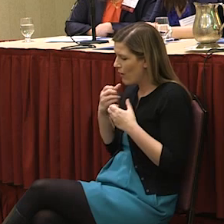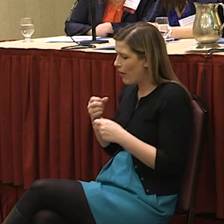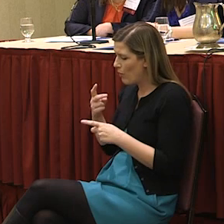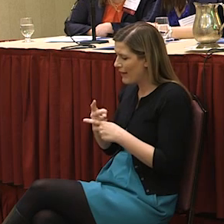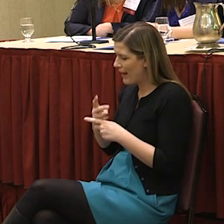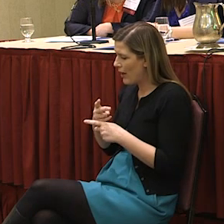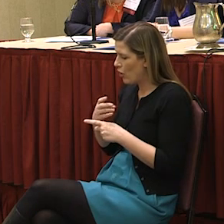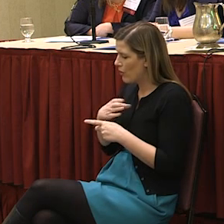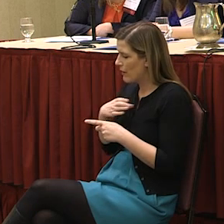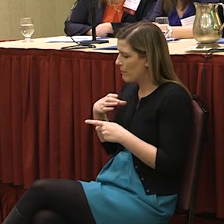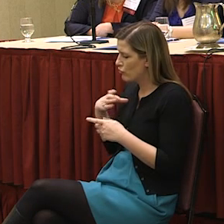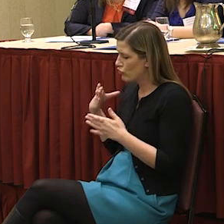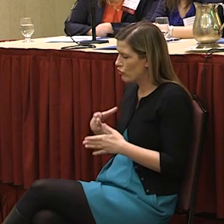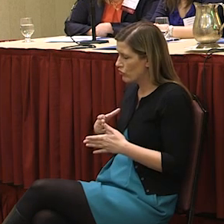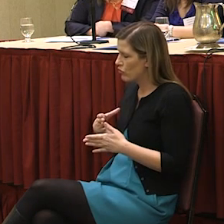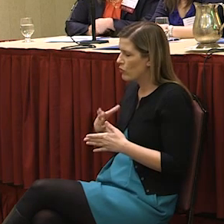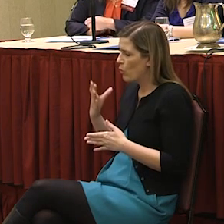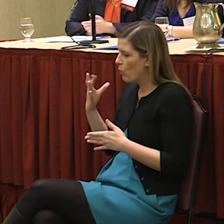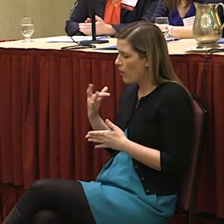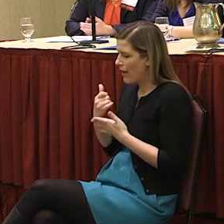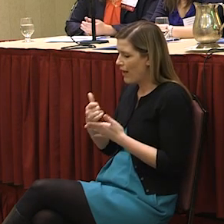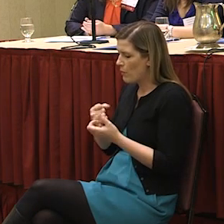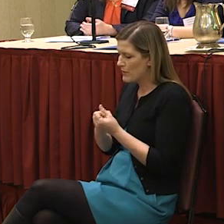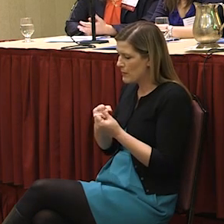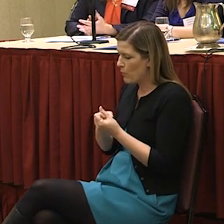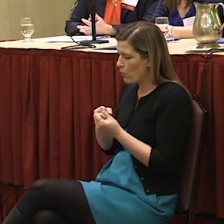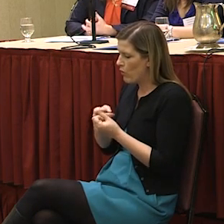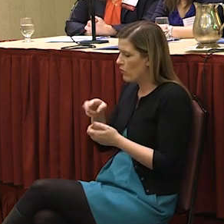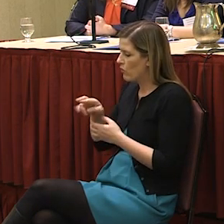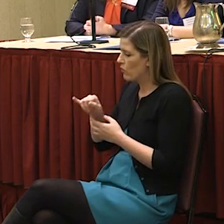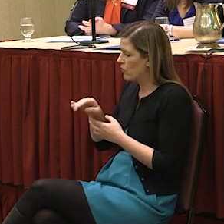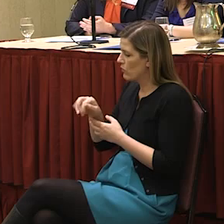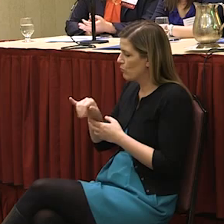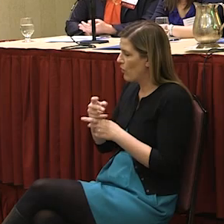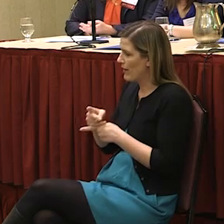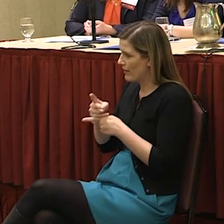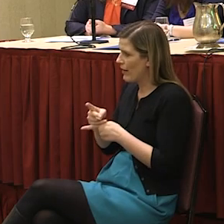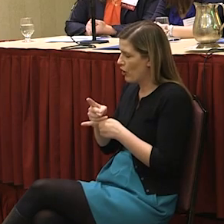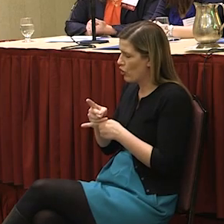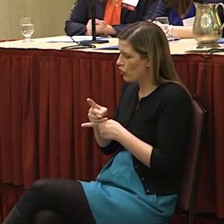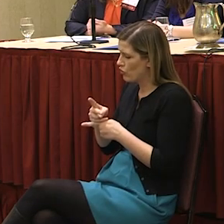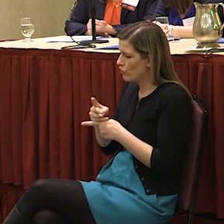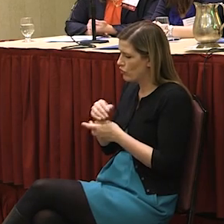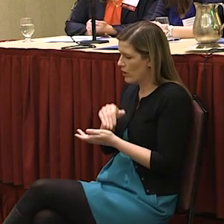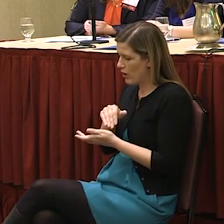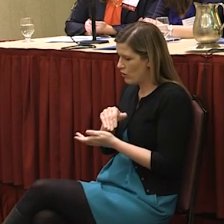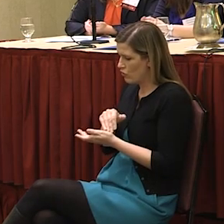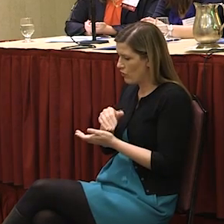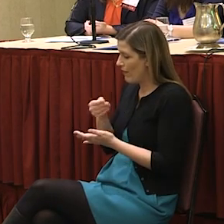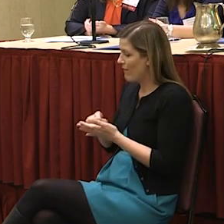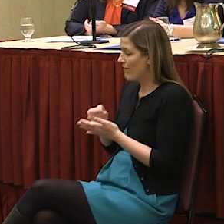Commissioner to help support primary care practices in Rhode Island. And the funding comes directly from the